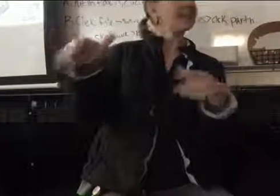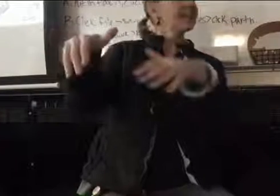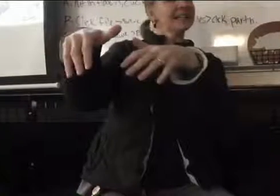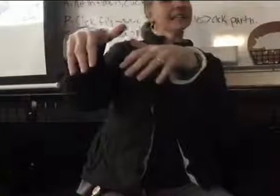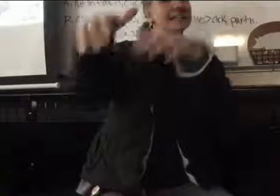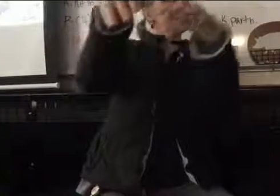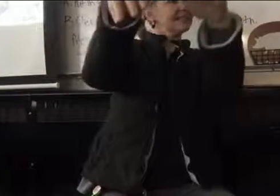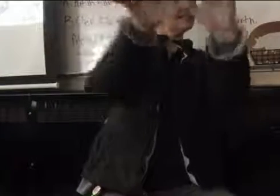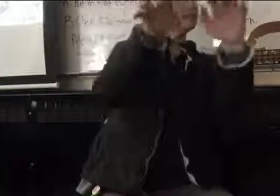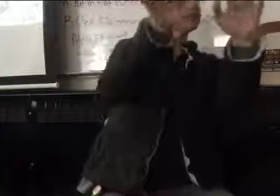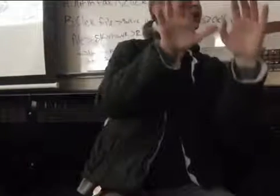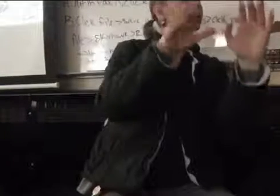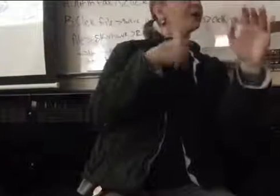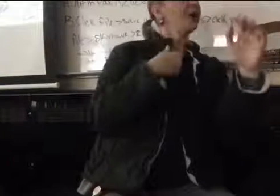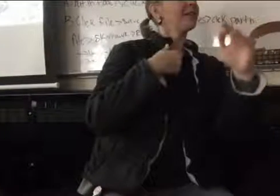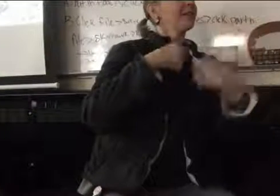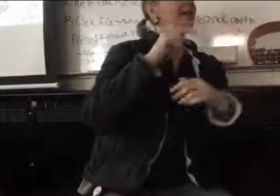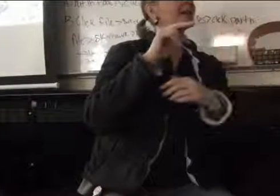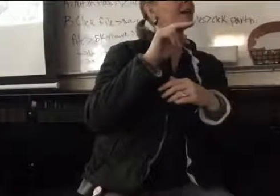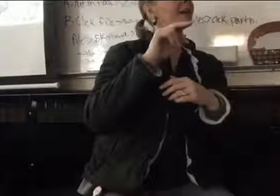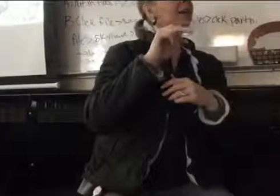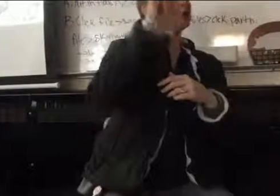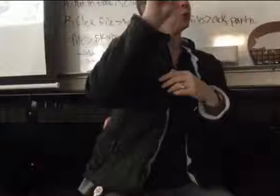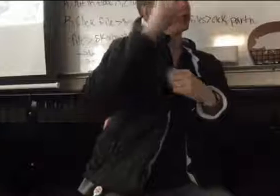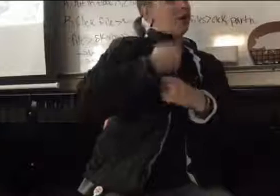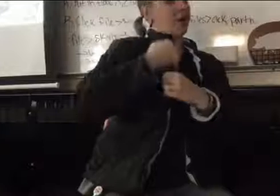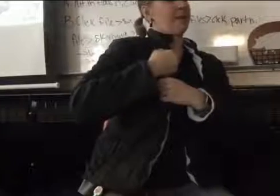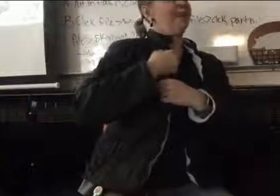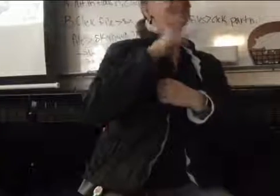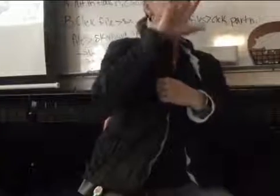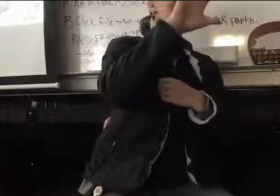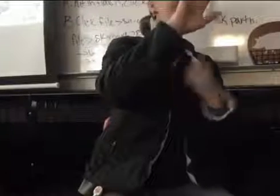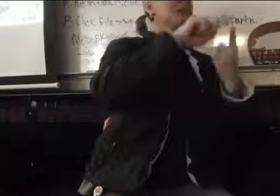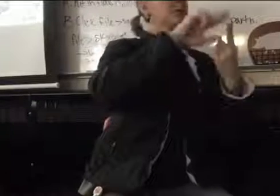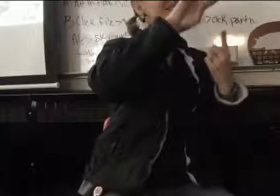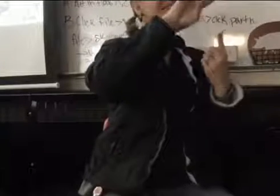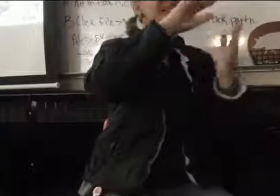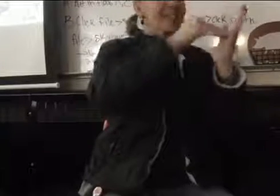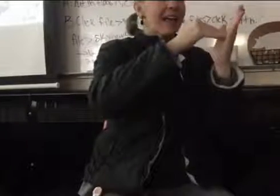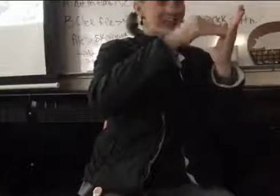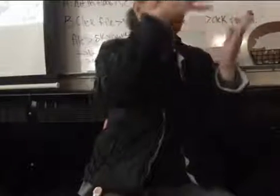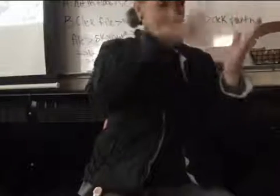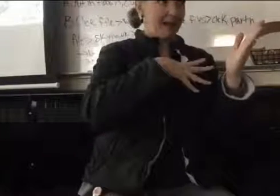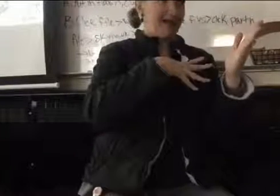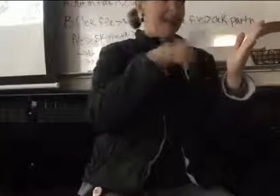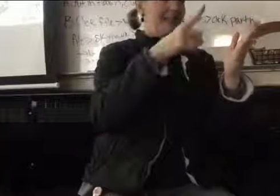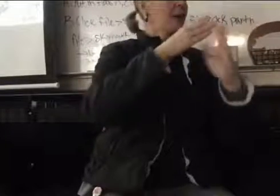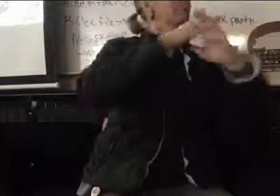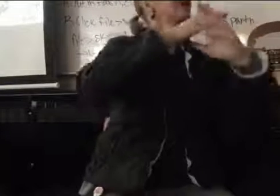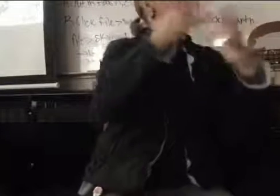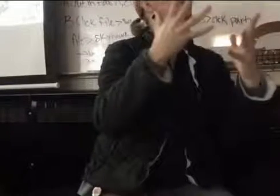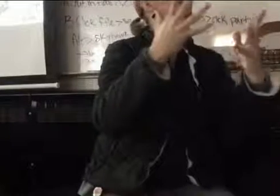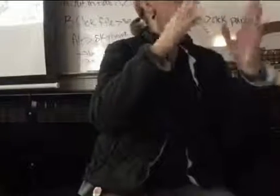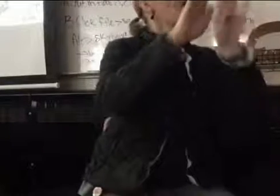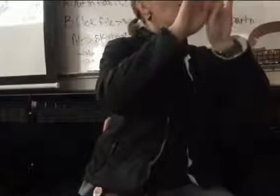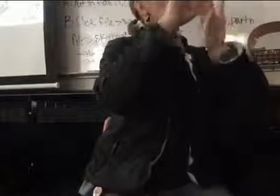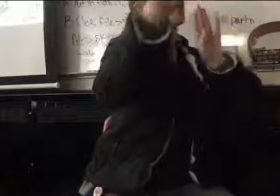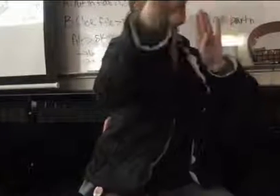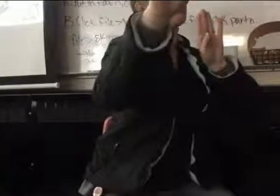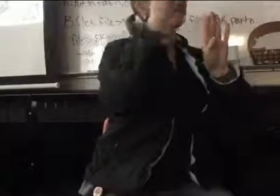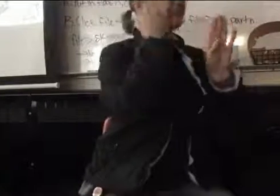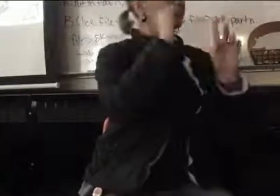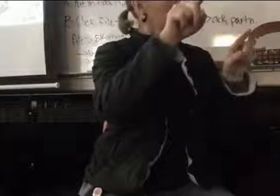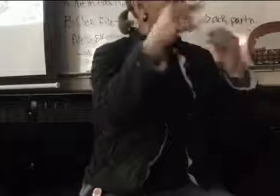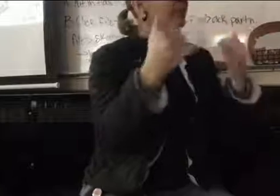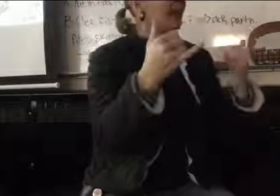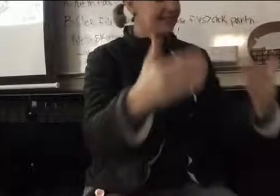you have the Union Army of about 5,000 to 7,000 men. They are protected by a giant wall, which if you go there today